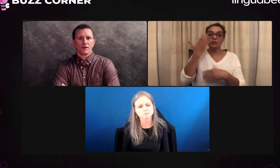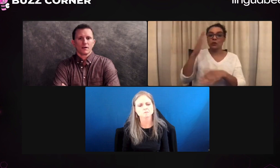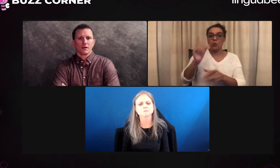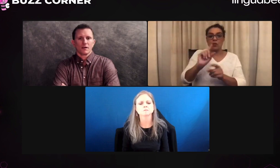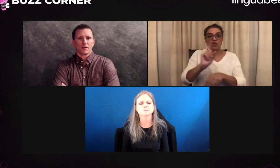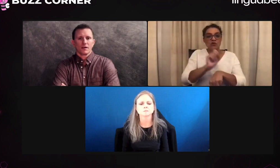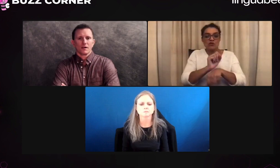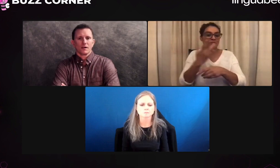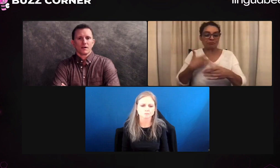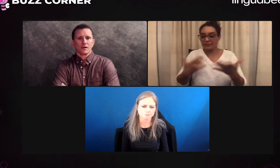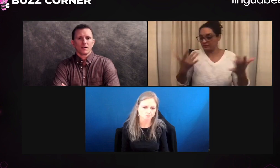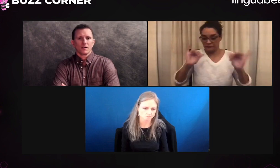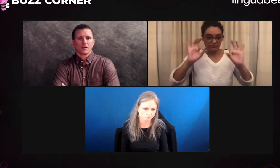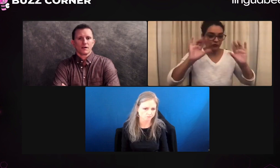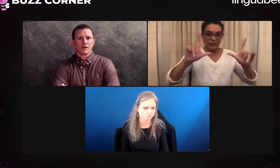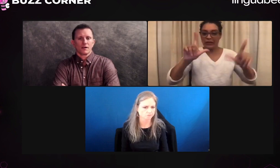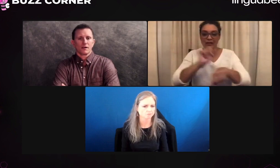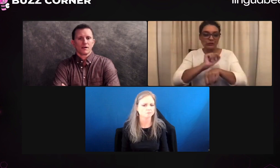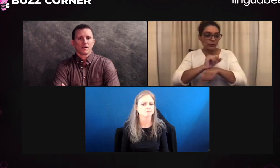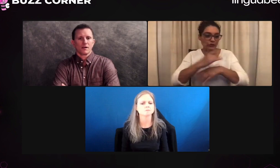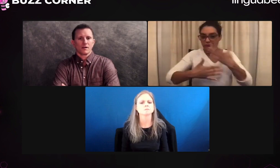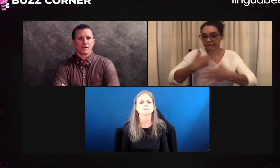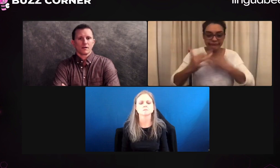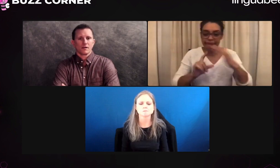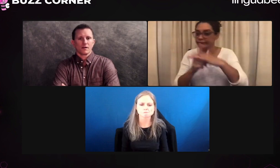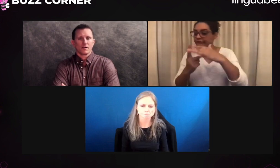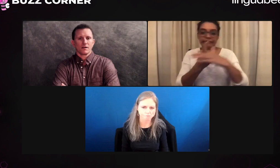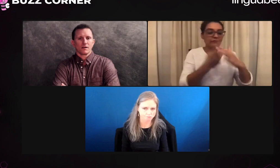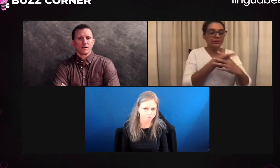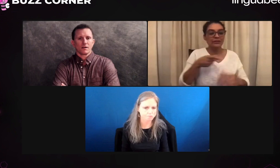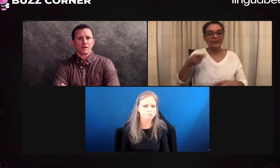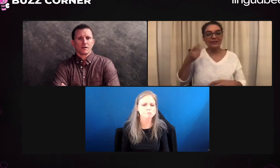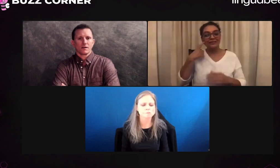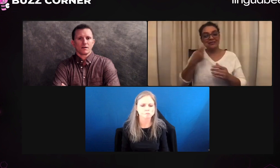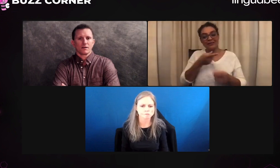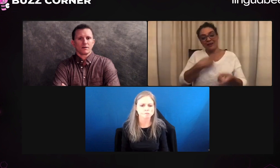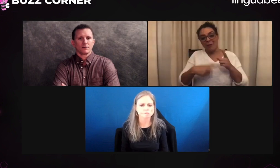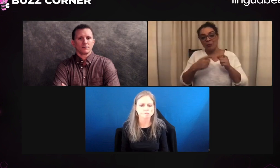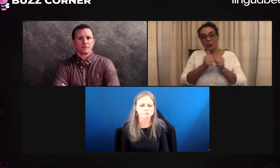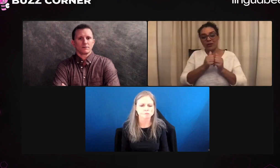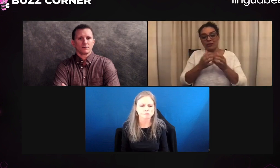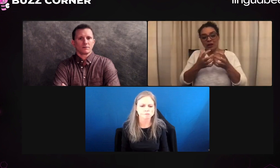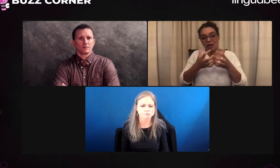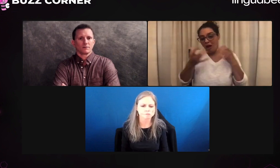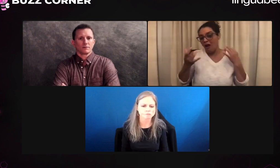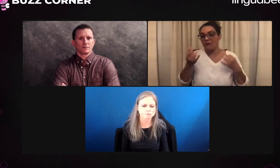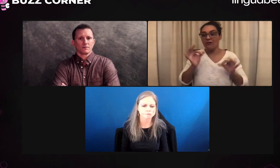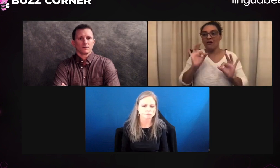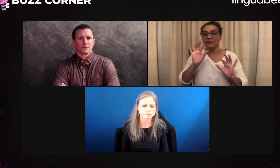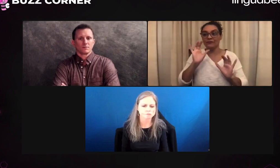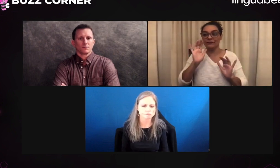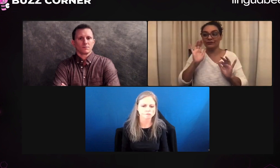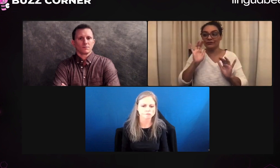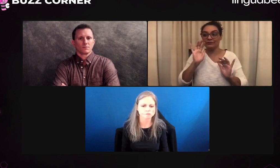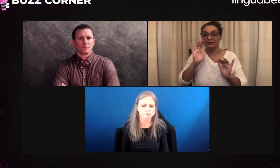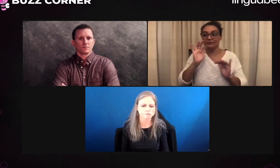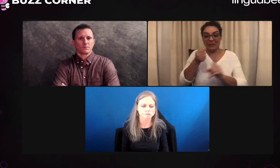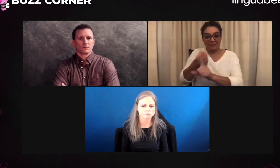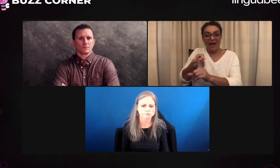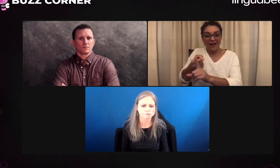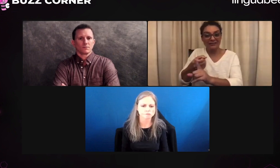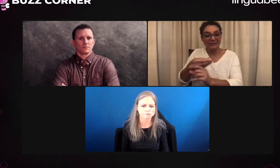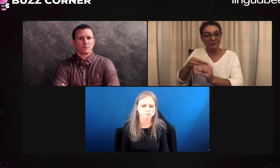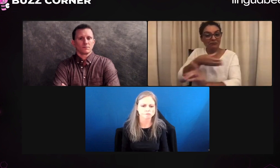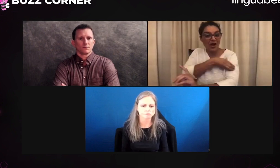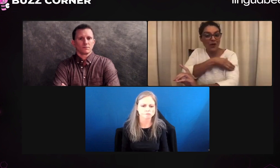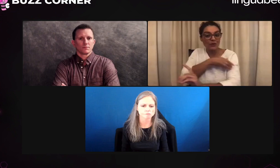of when they show up to that appointment, they don't know the deaf person. They're used to freelance work in a ton of